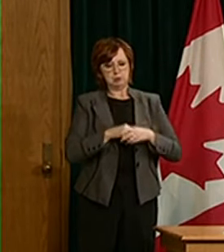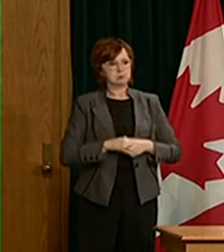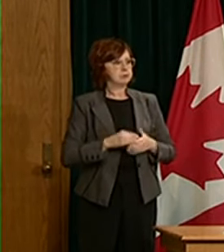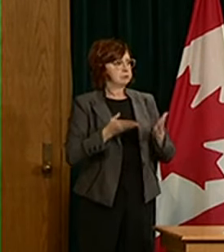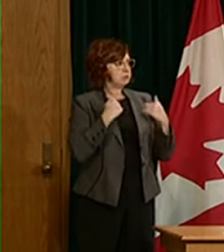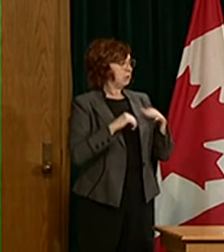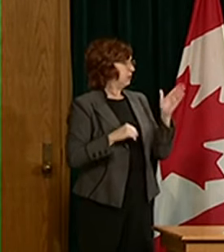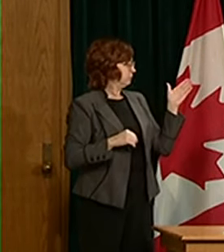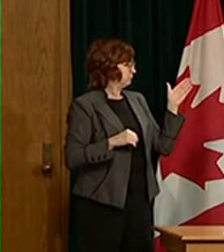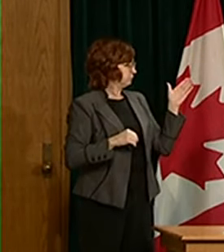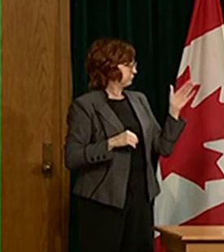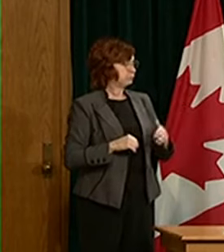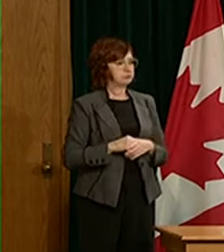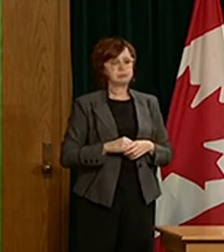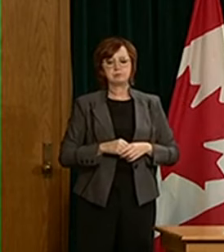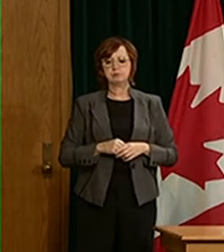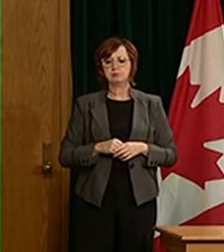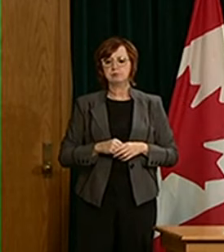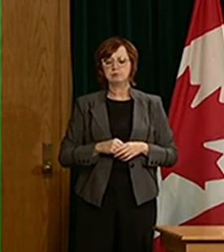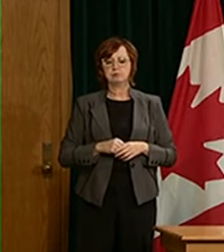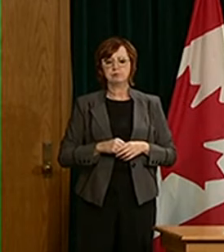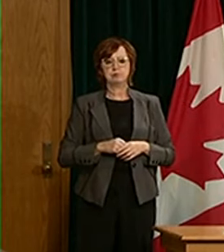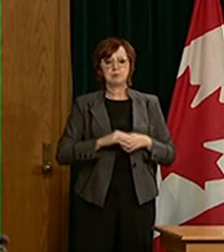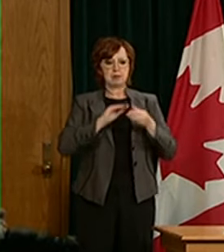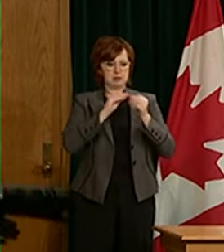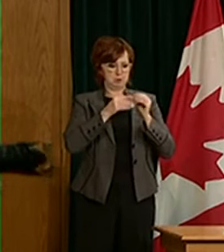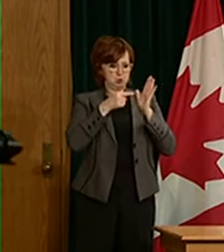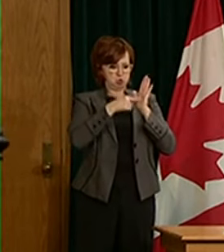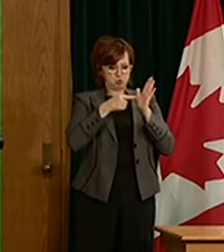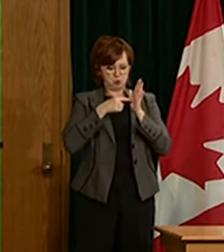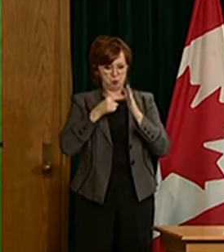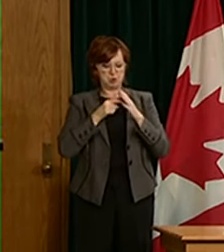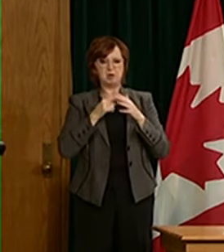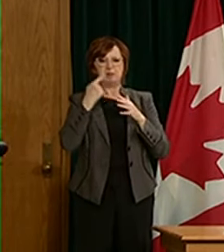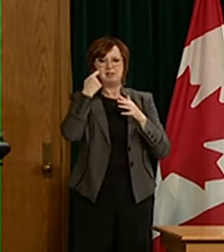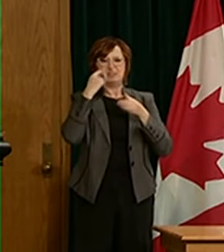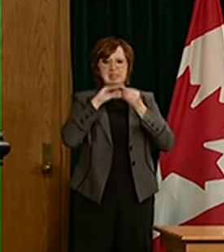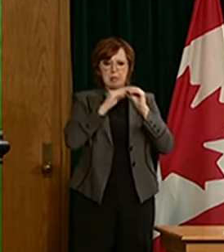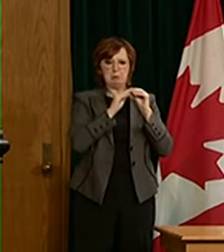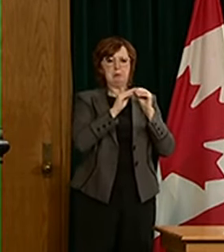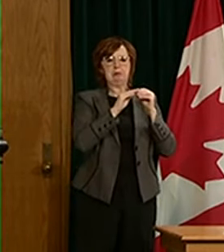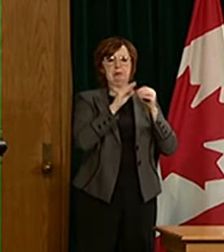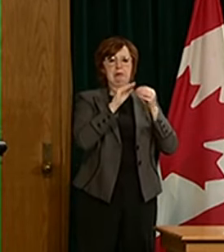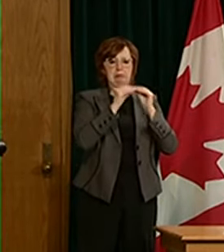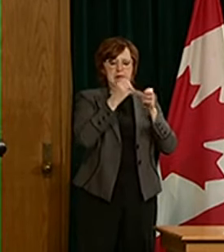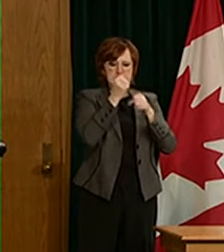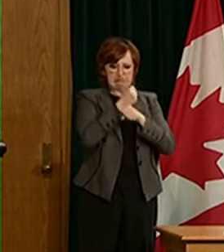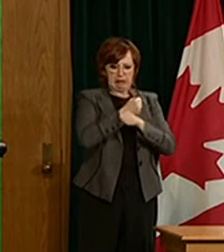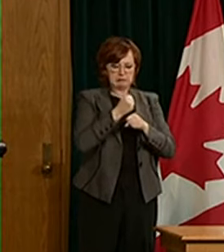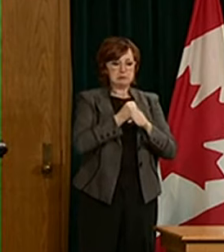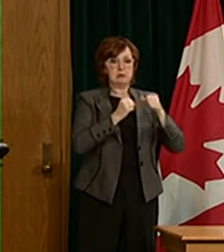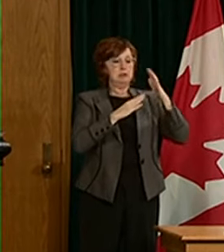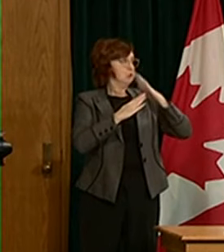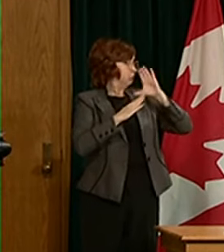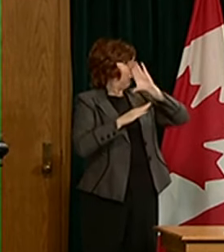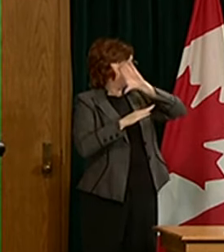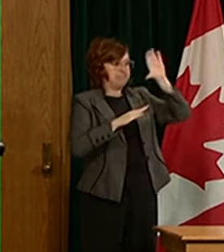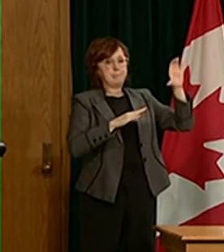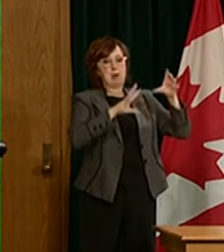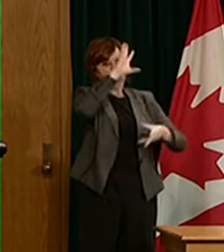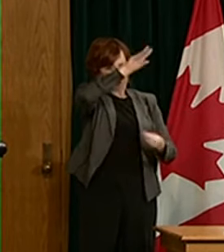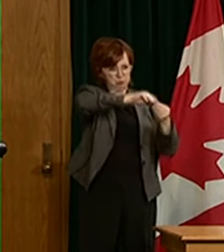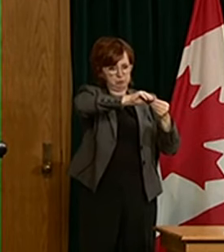These are graphs again demonstrating and summarizing the data that was in those tables. The top graph is the cumulative COVID-19